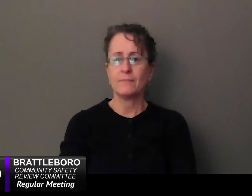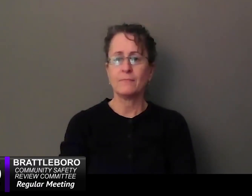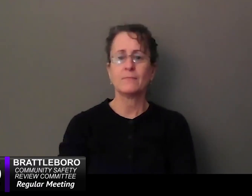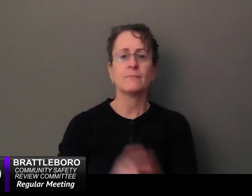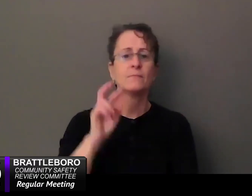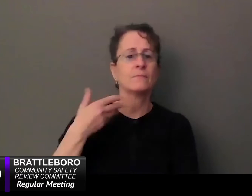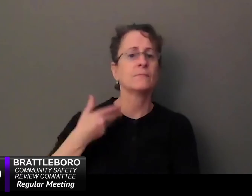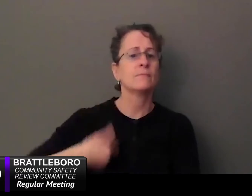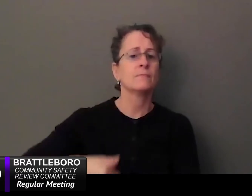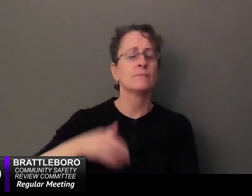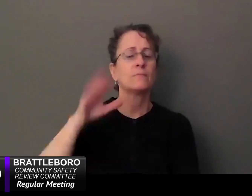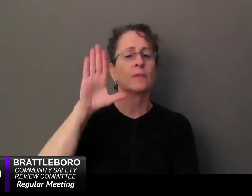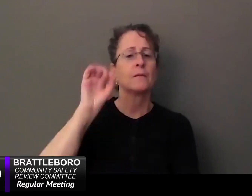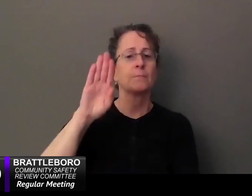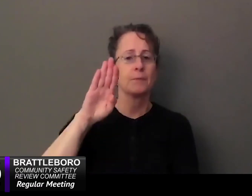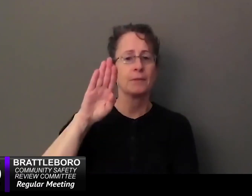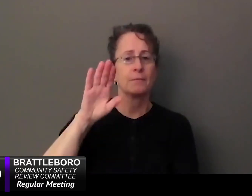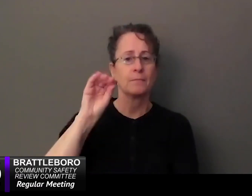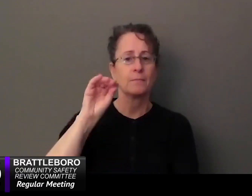I'm Bob Ozer,